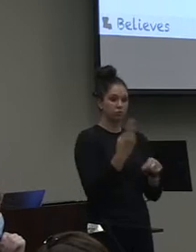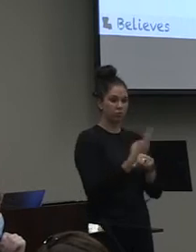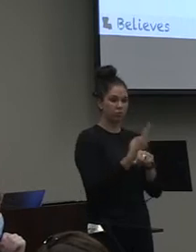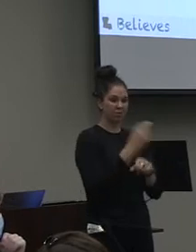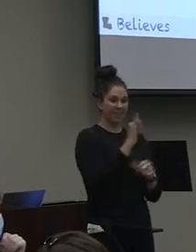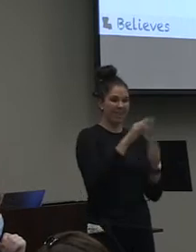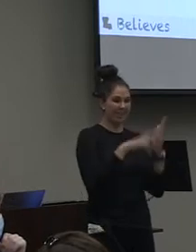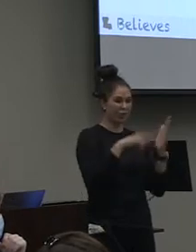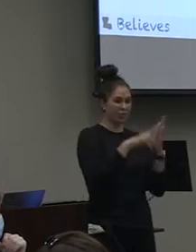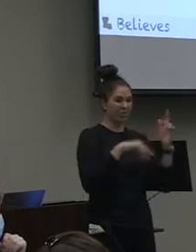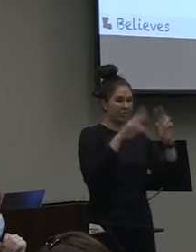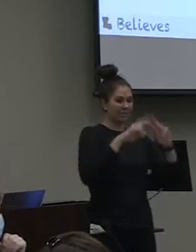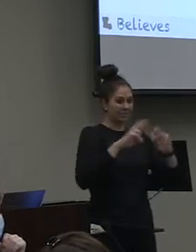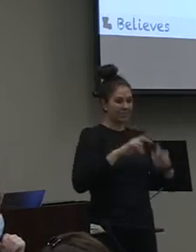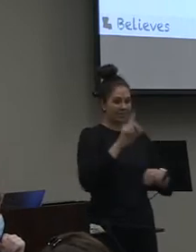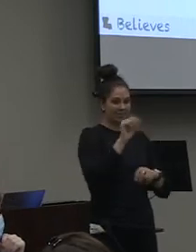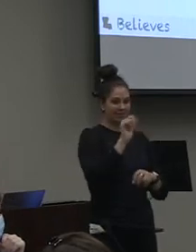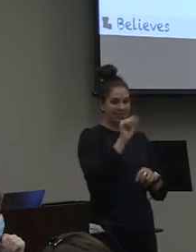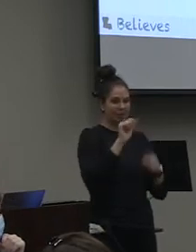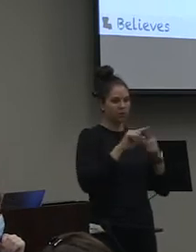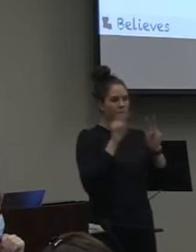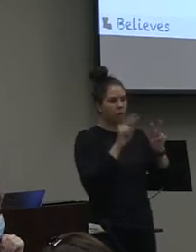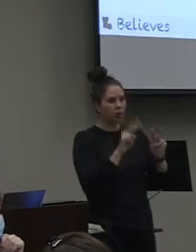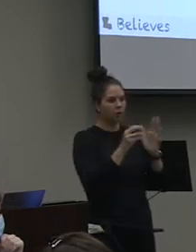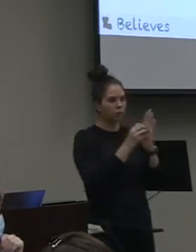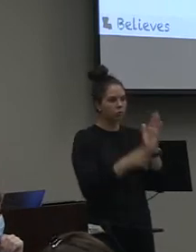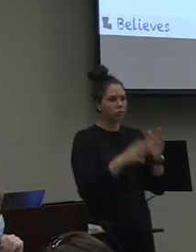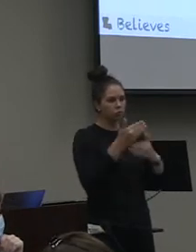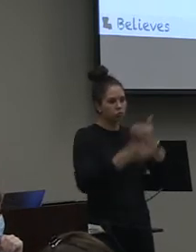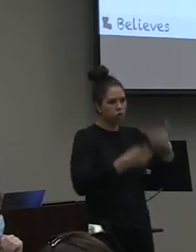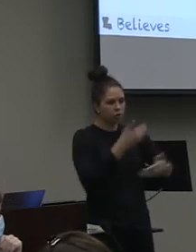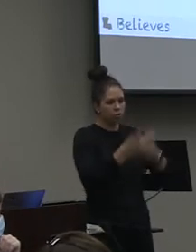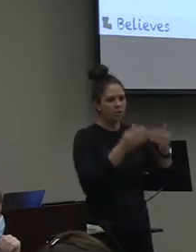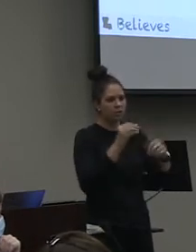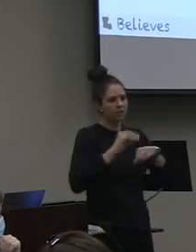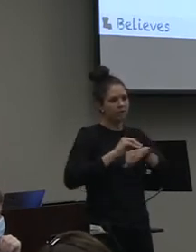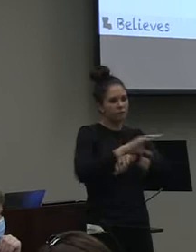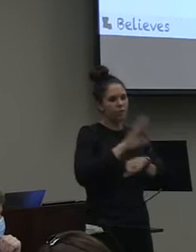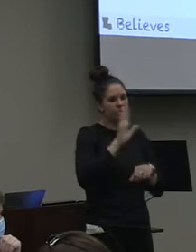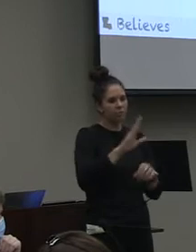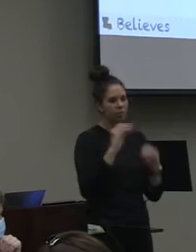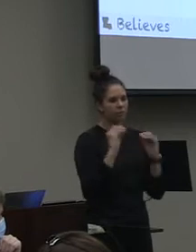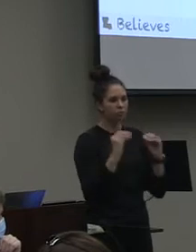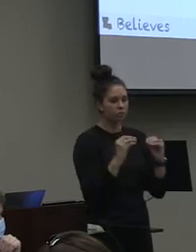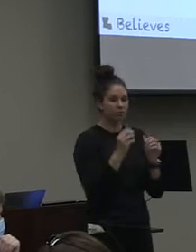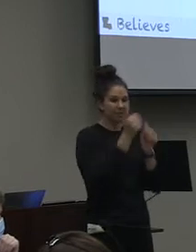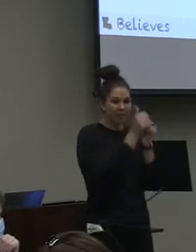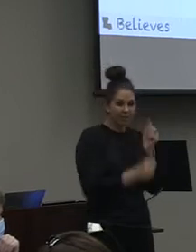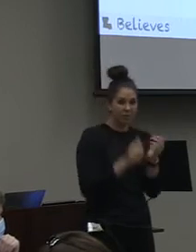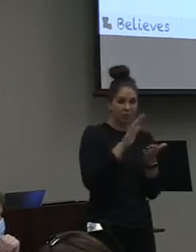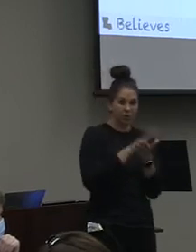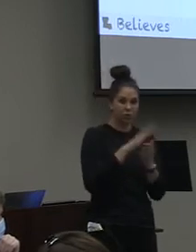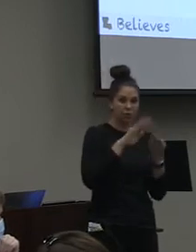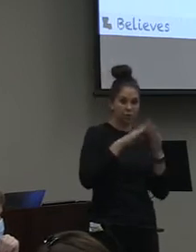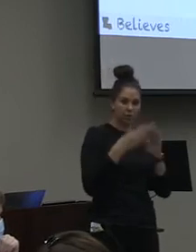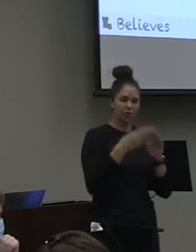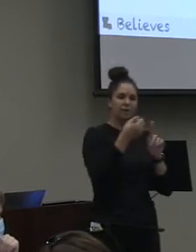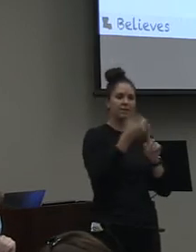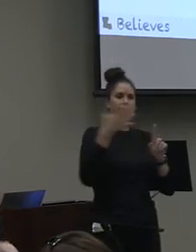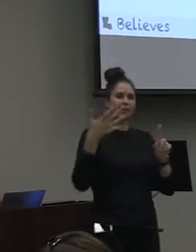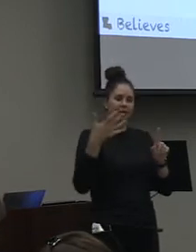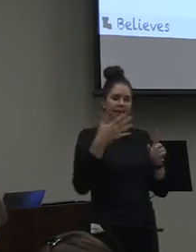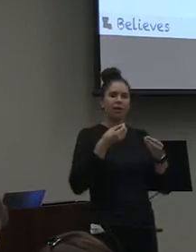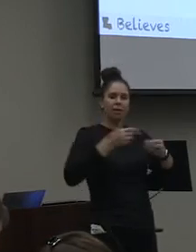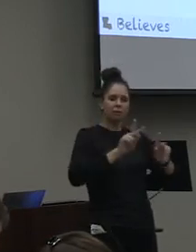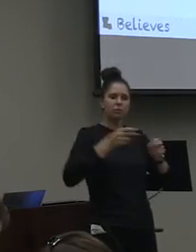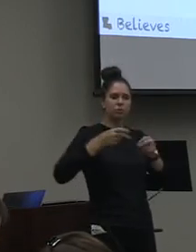literacy assessment data to monitor students' progress and then inform their instruction, and that every school community expand